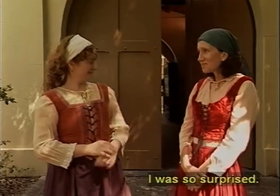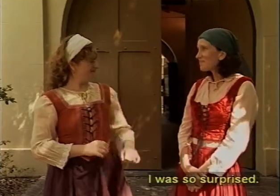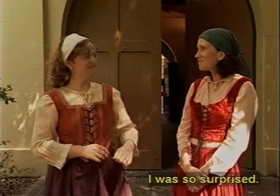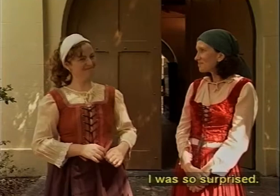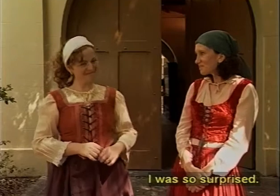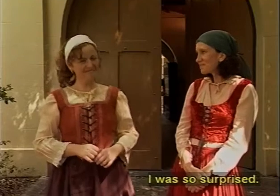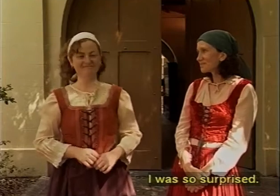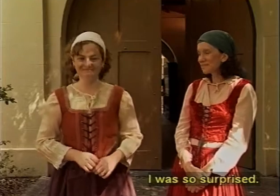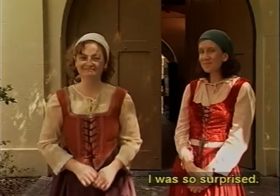surprised.